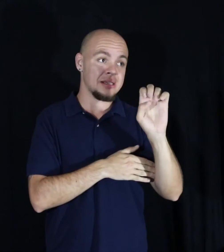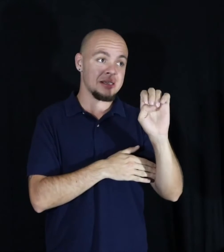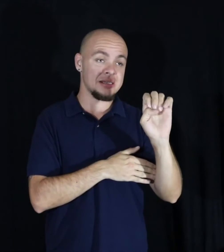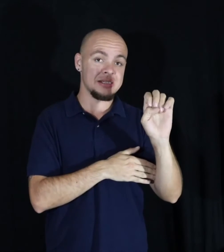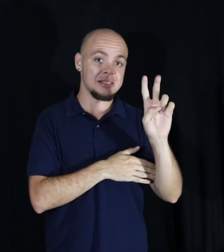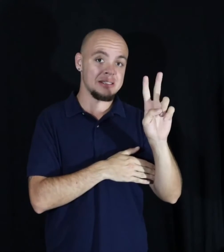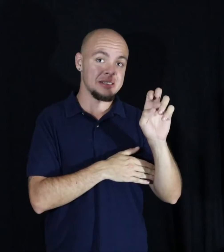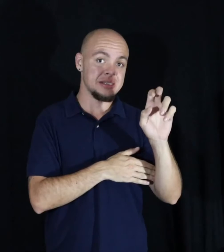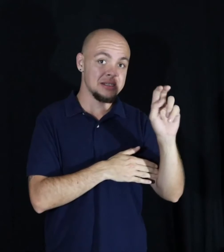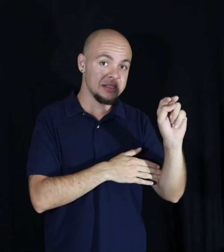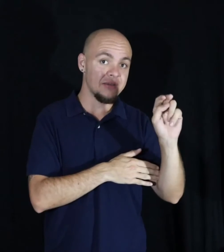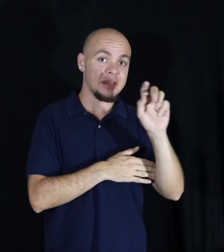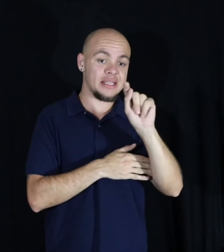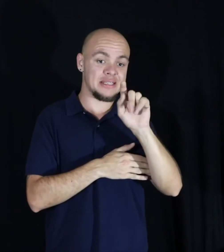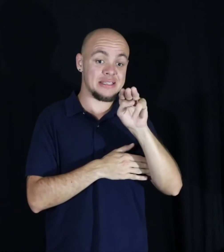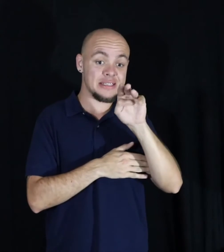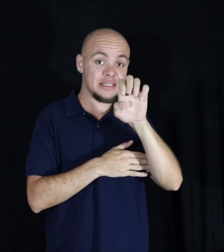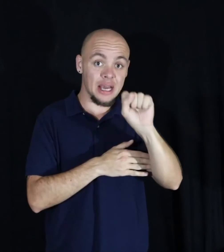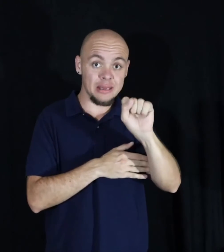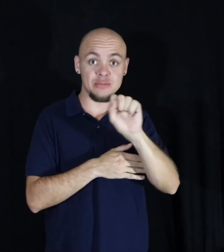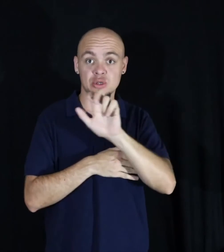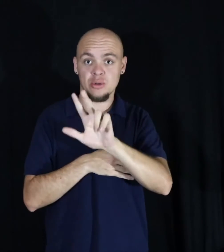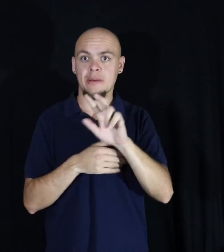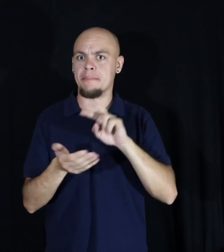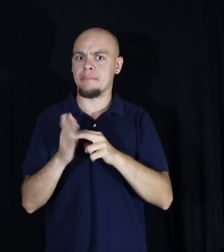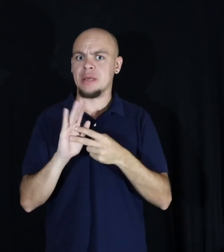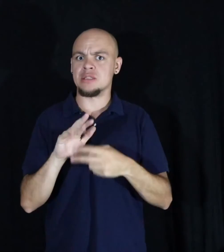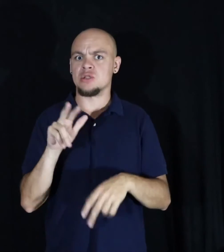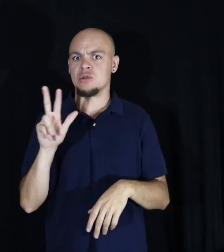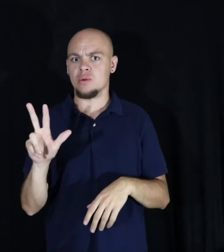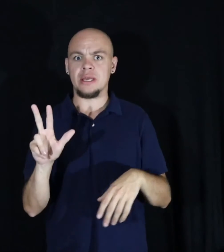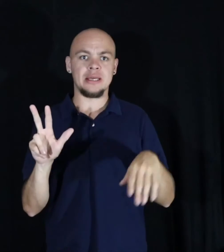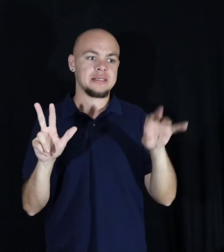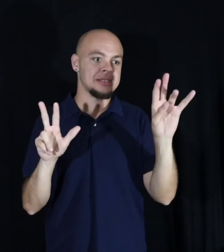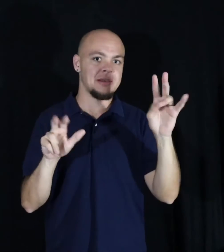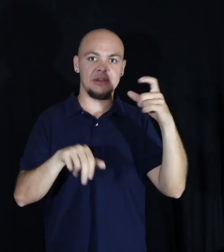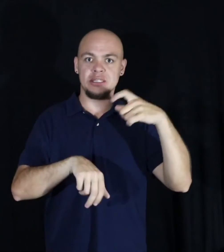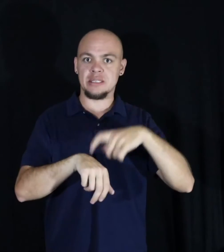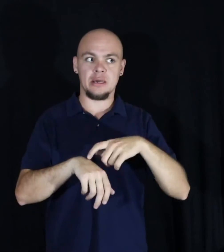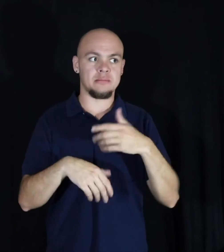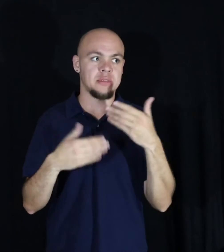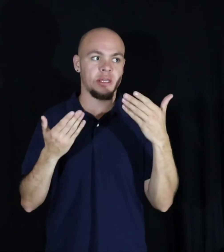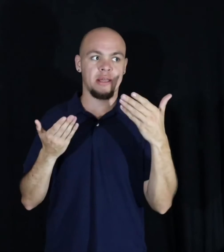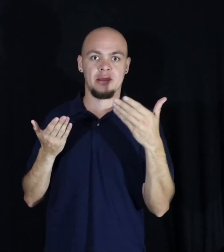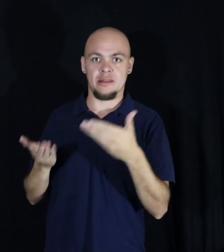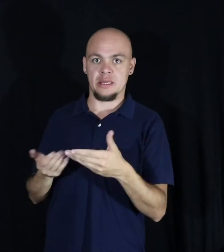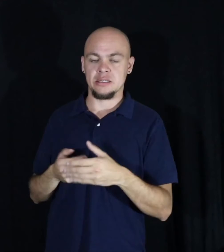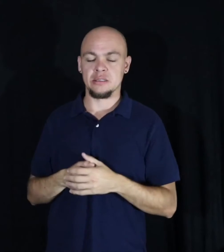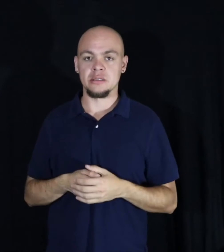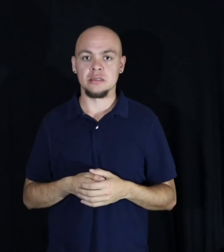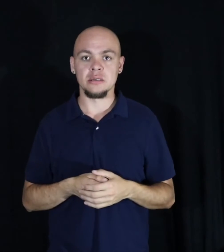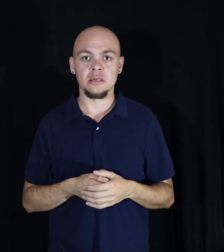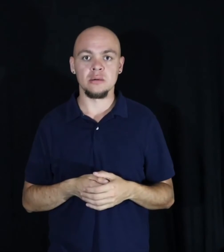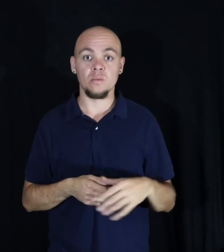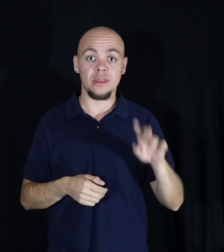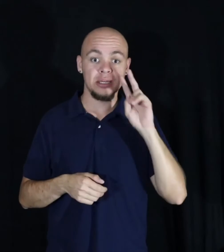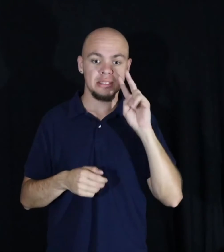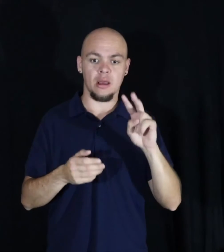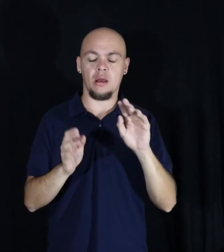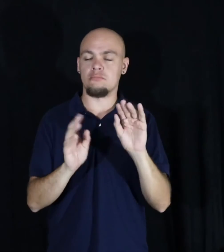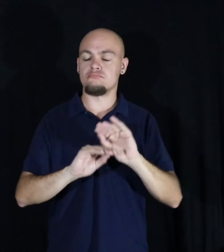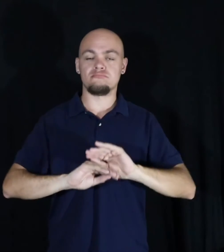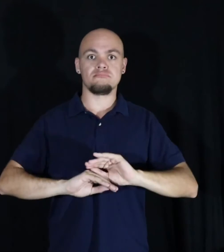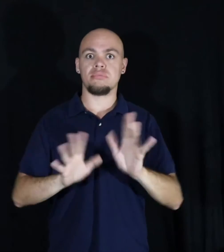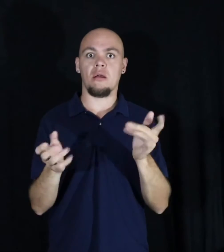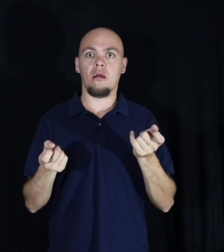3, which just means 3 7 times, just like this. So when kids see it this way, they